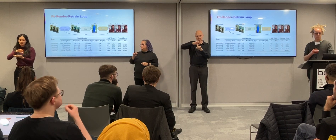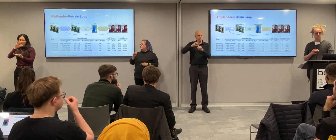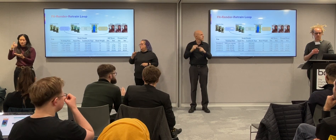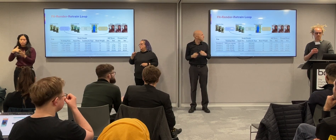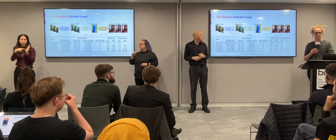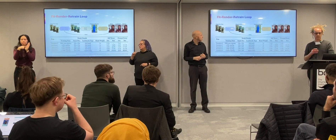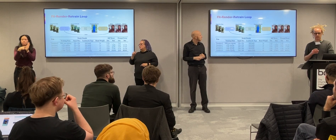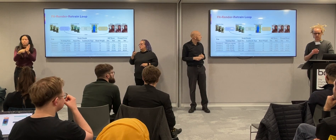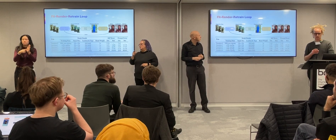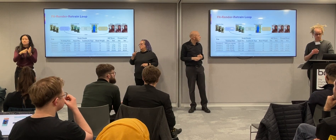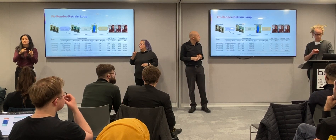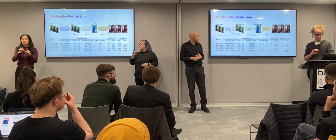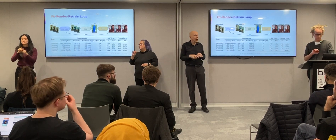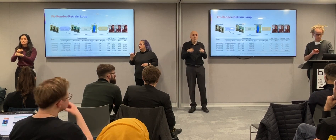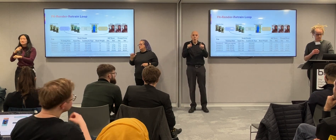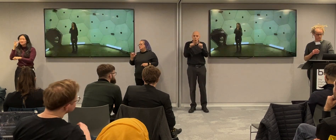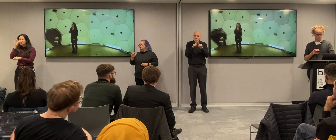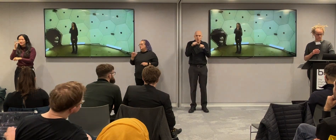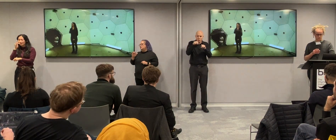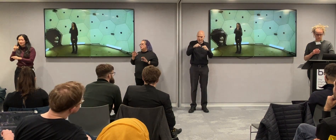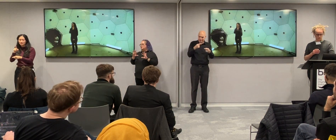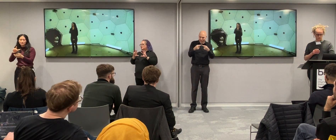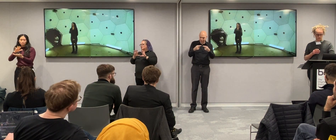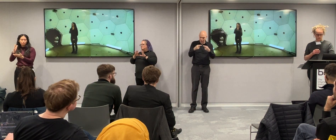also of the synthetic nature of that data again.